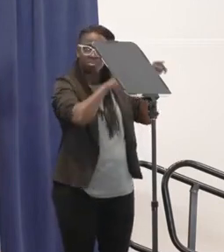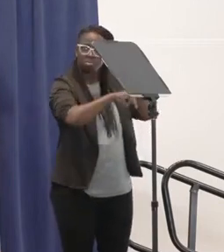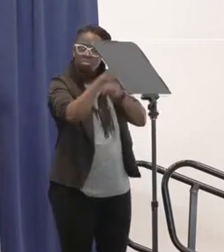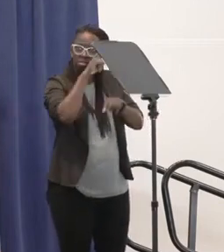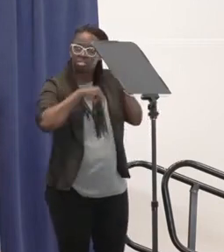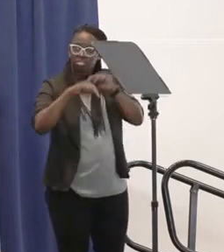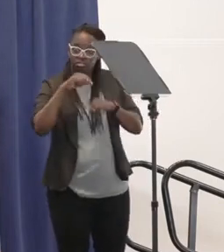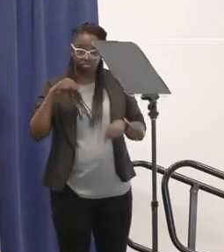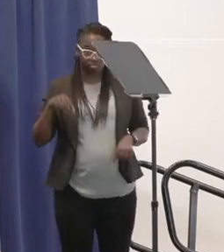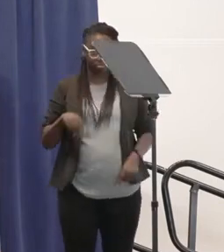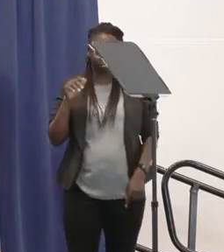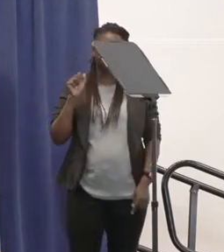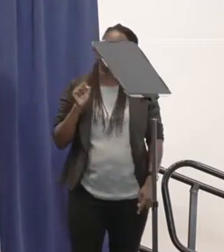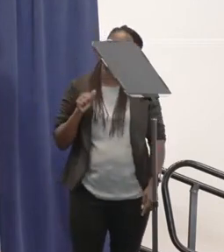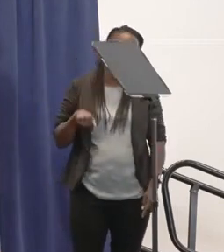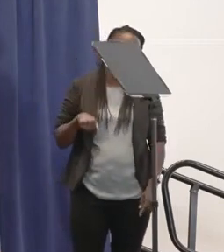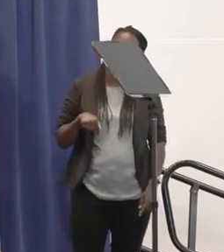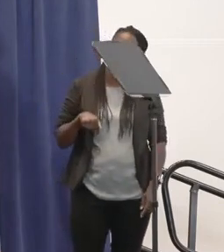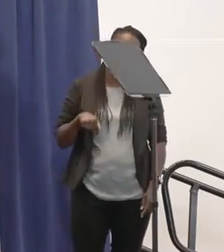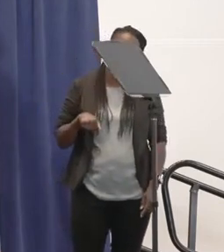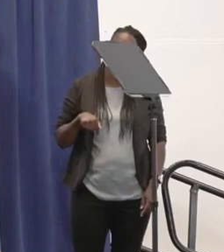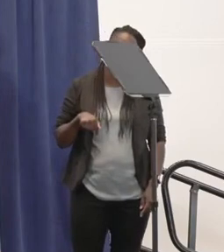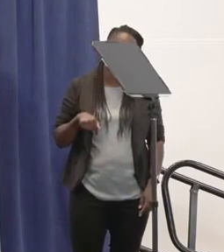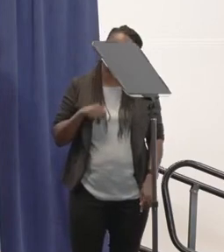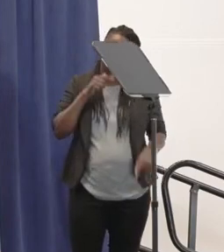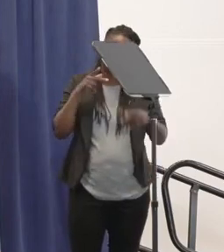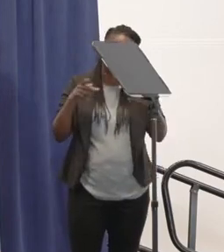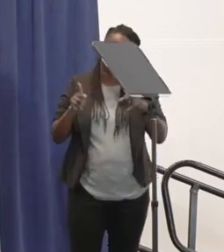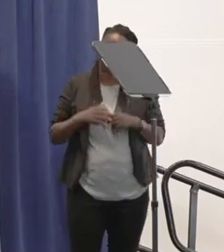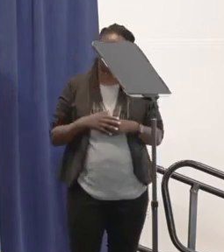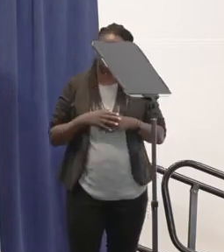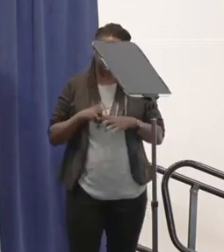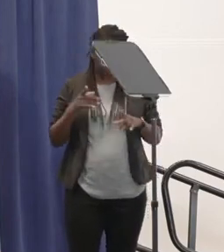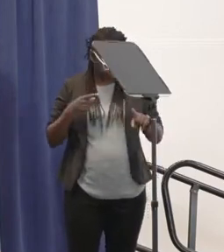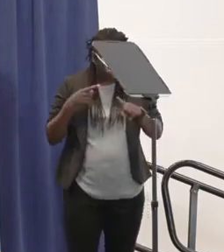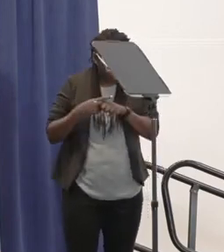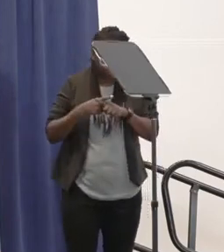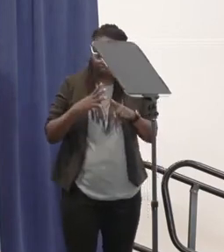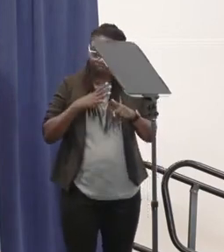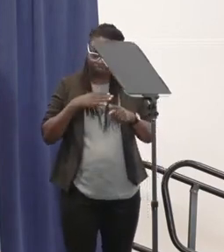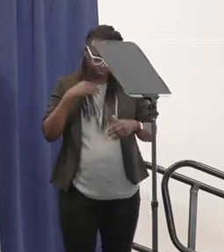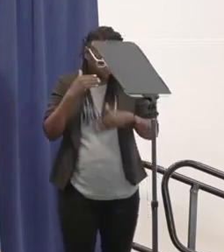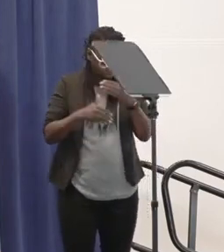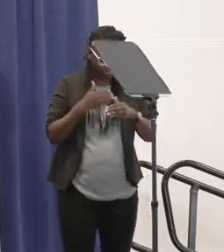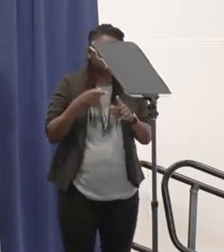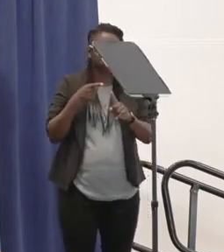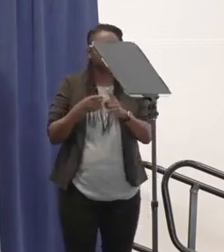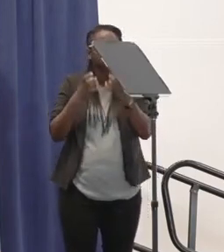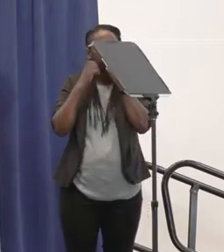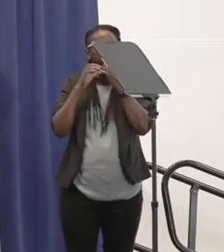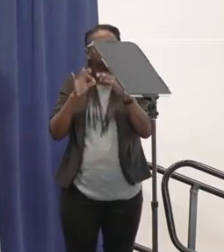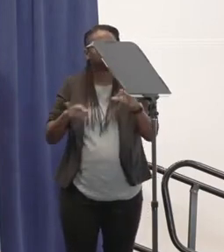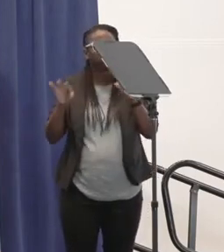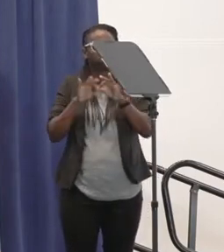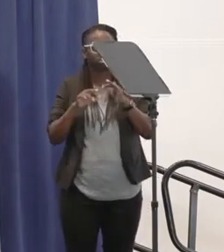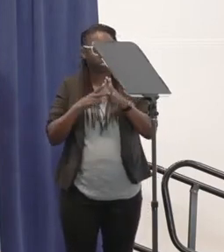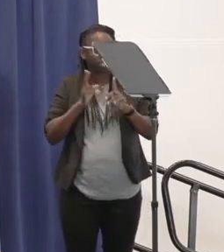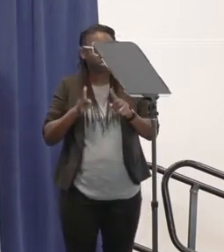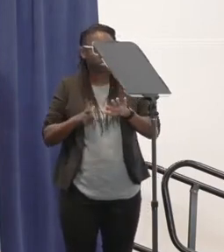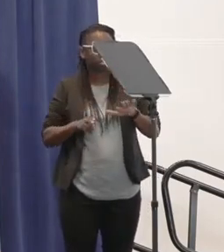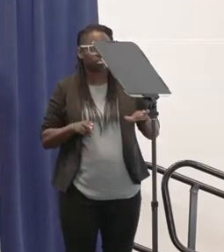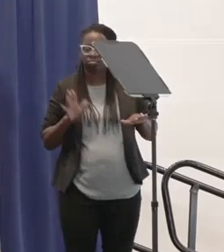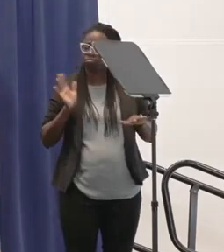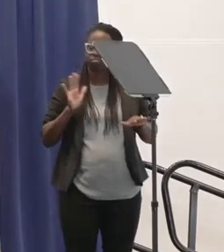Massachusetts. It is counter to everything we know about the value of education and what's possible within the